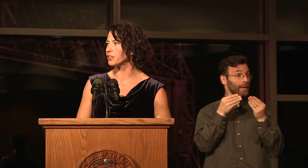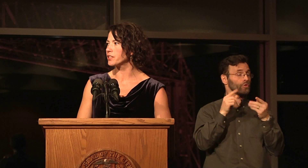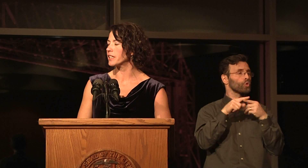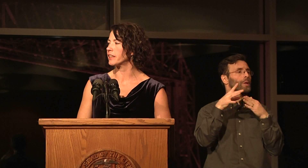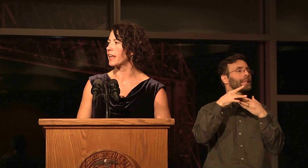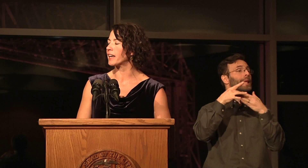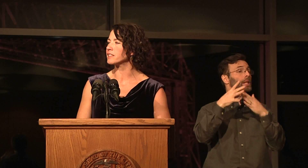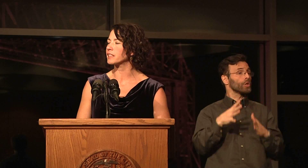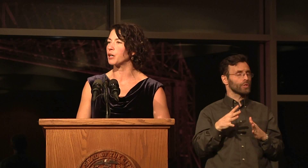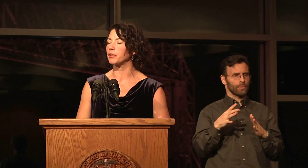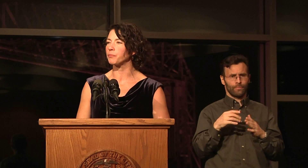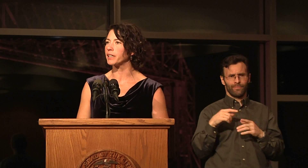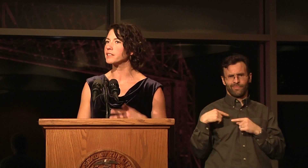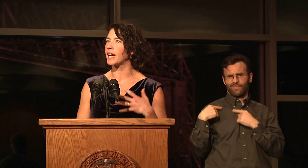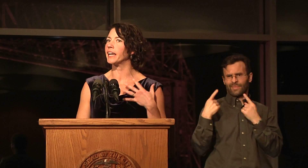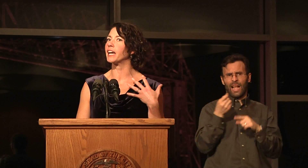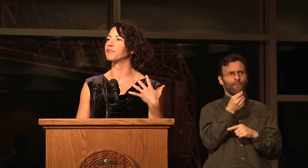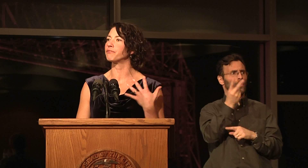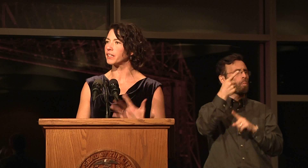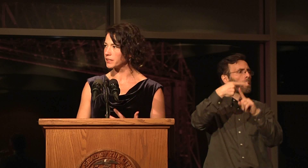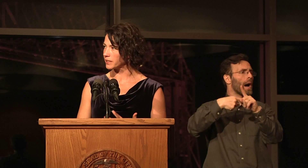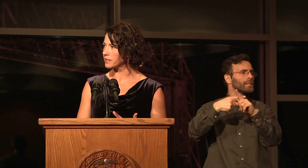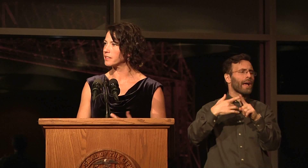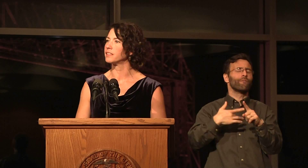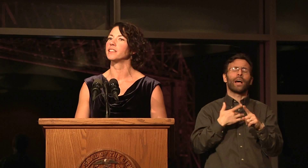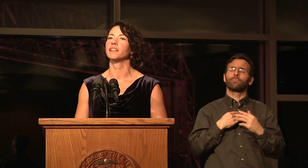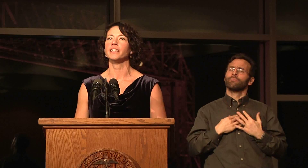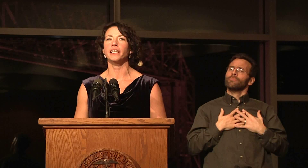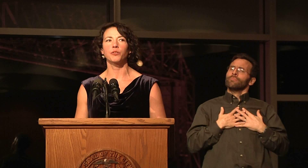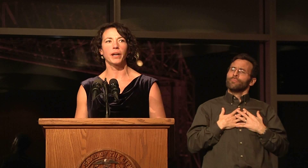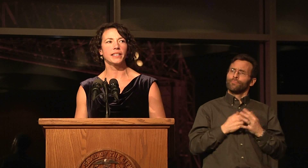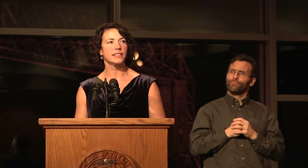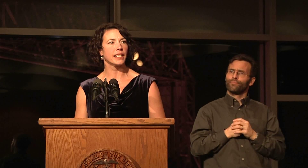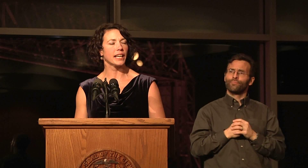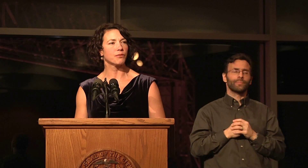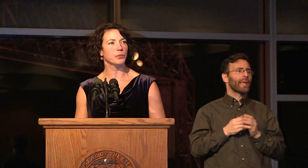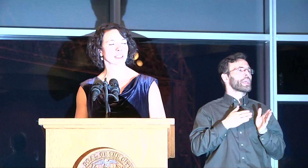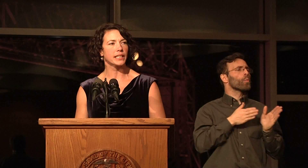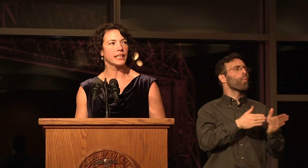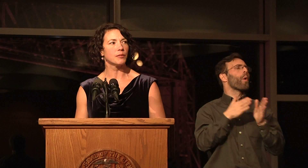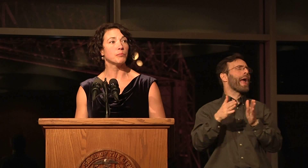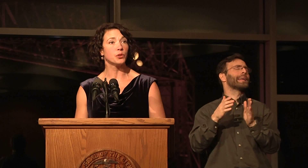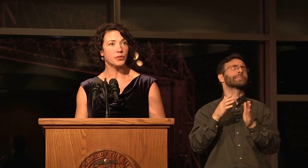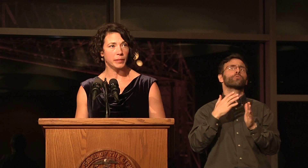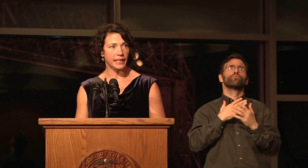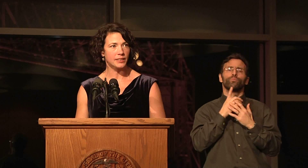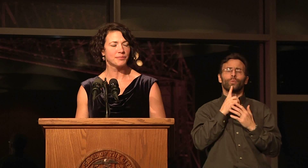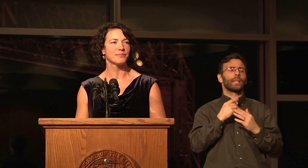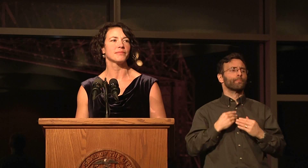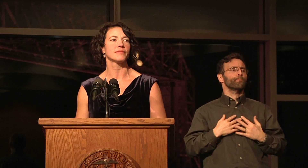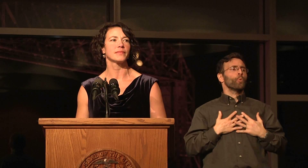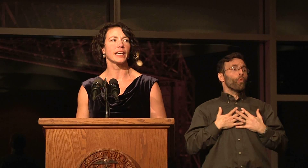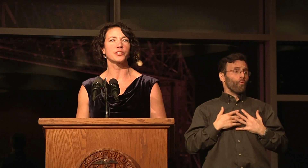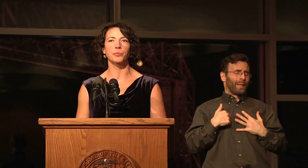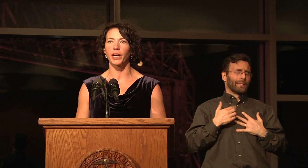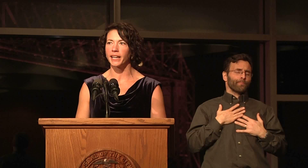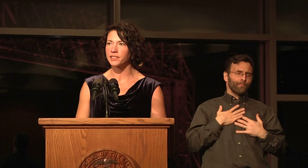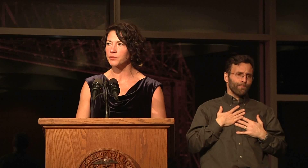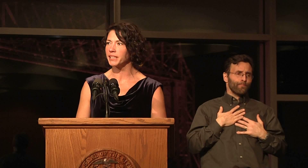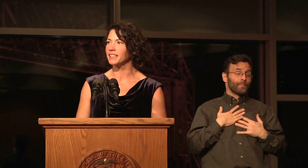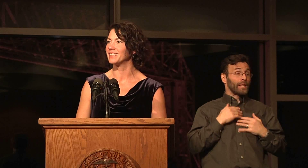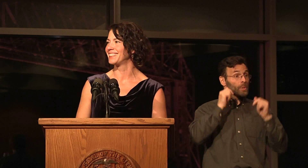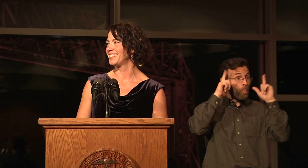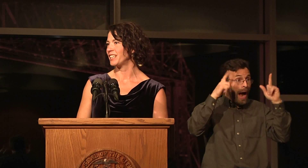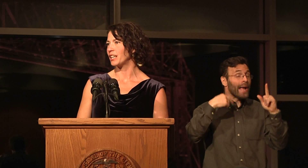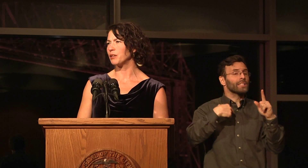your leaders in the last couple of months, I have felt it in ways that have really moved me and